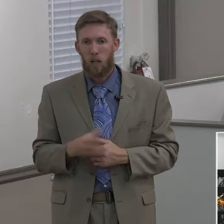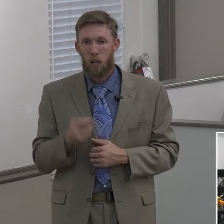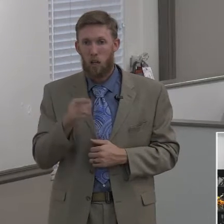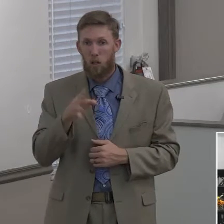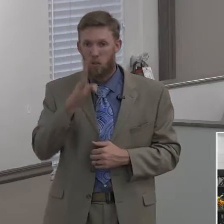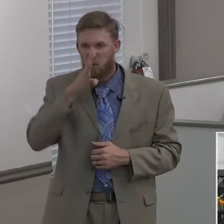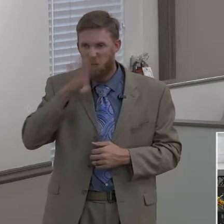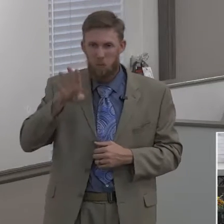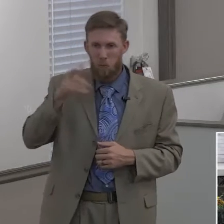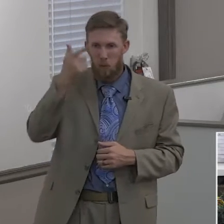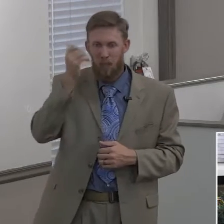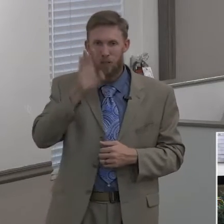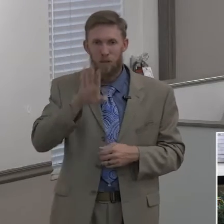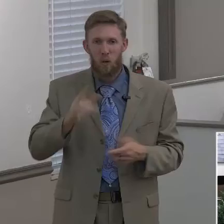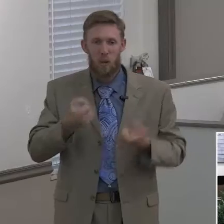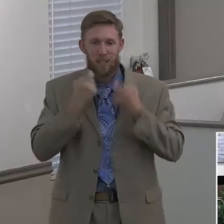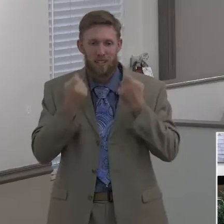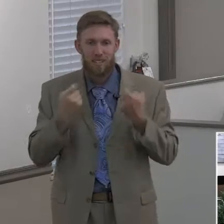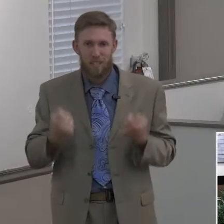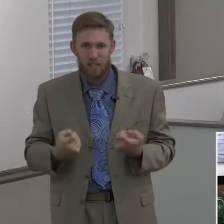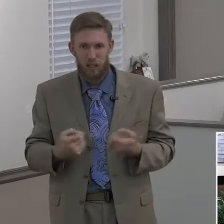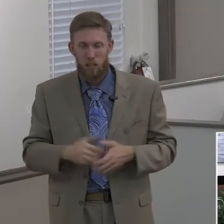And you quench Him because of your wickedness.